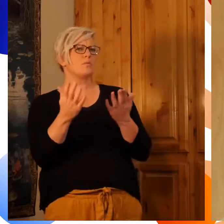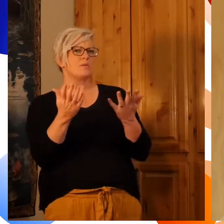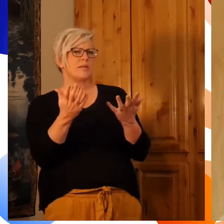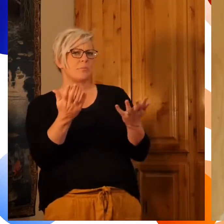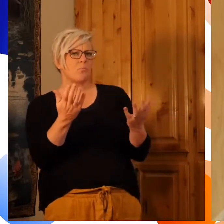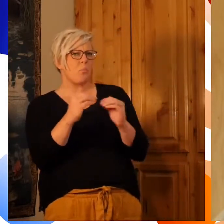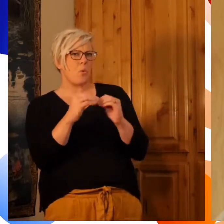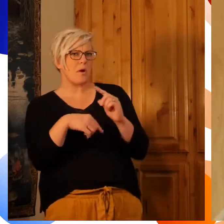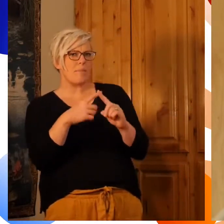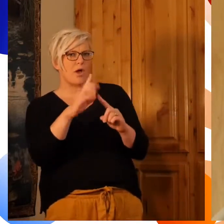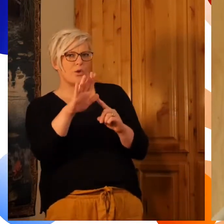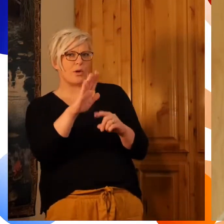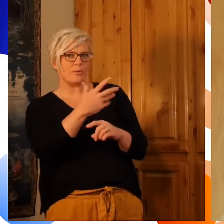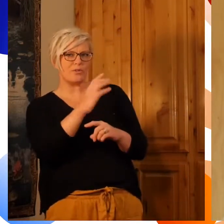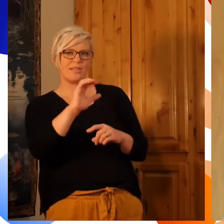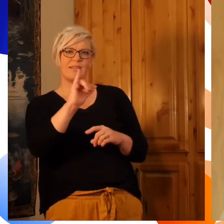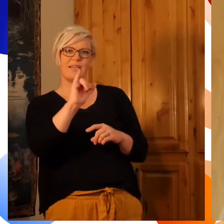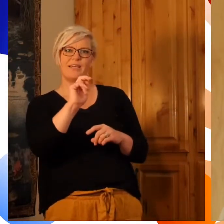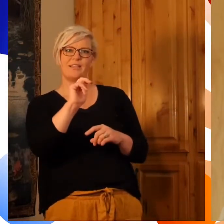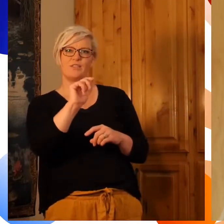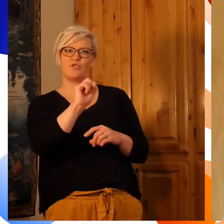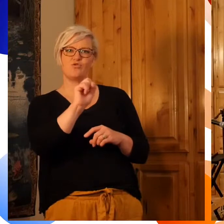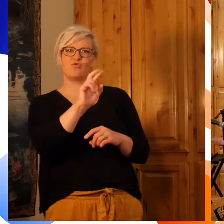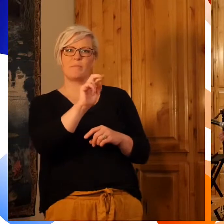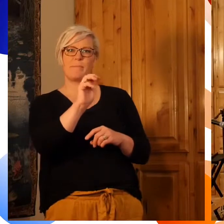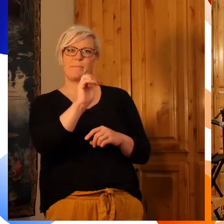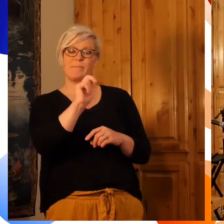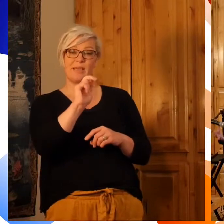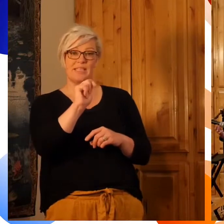I'll let Carol talk to you about her harp here.